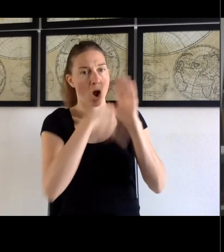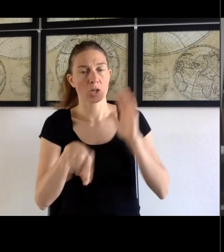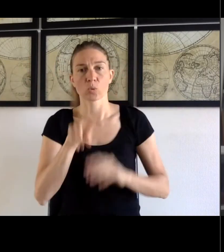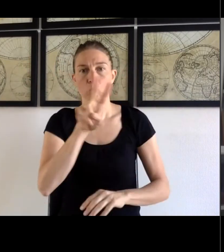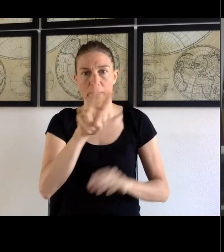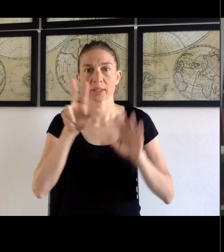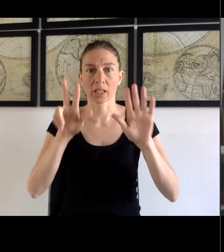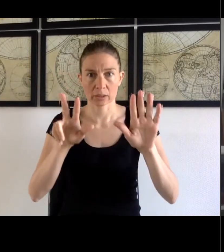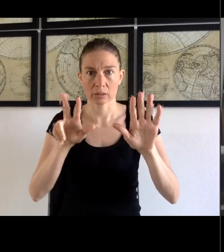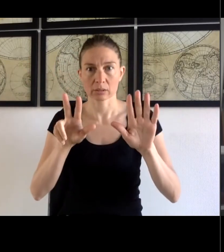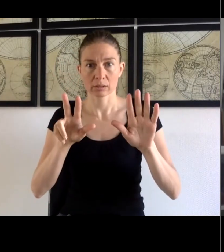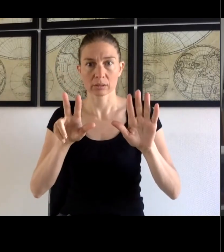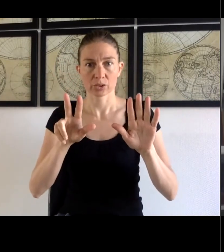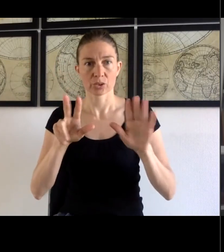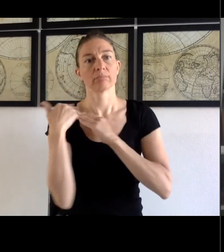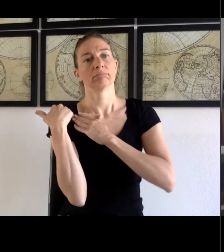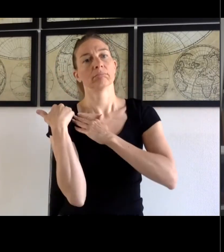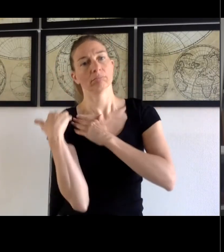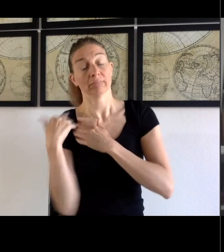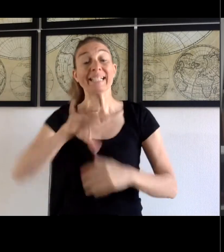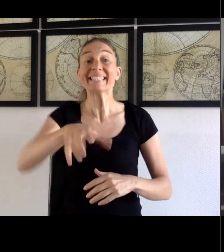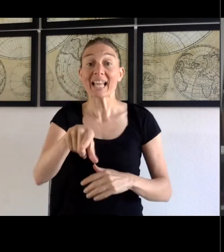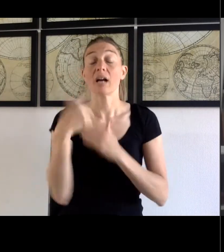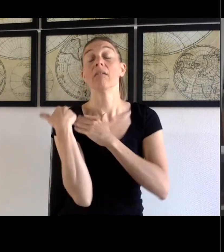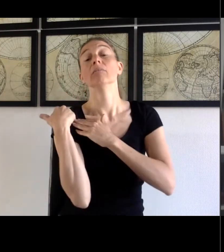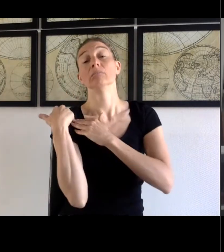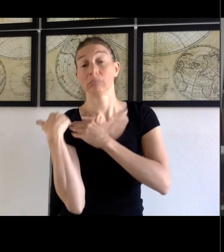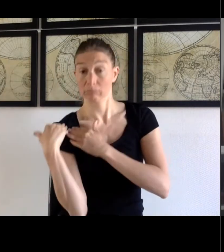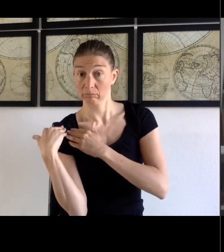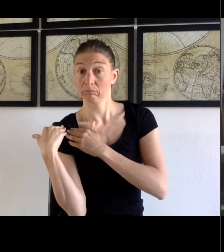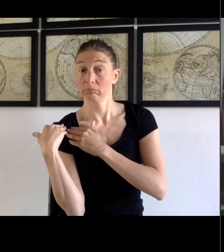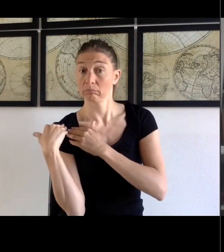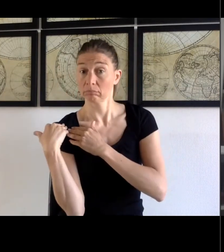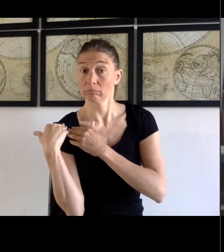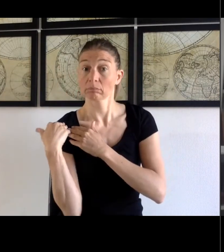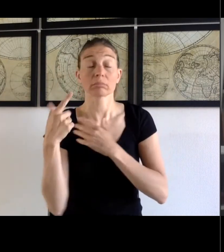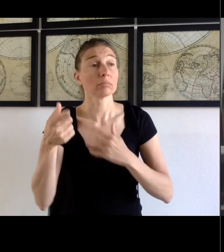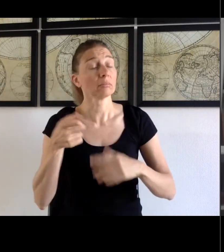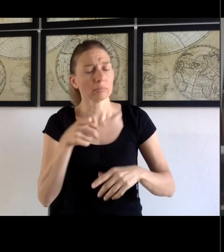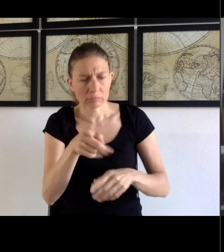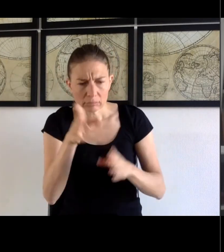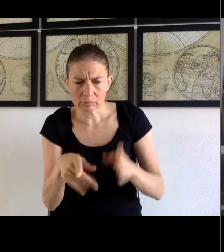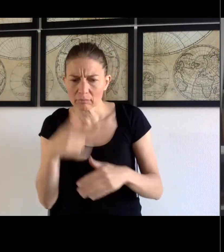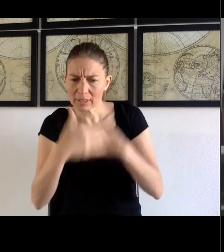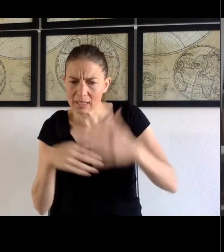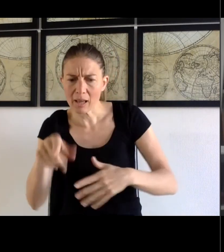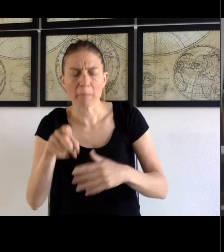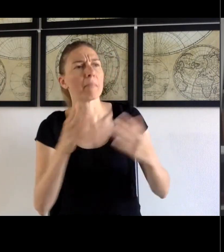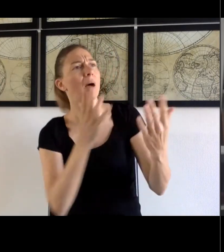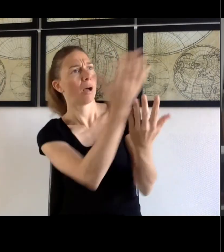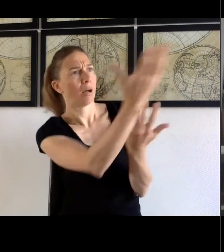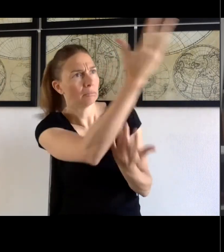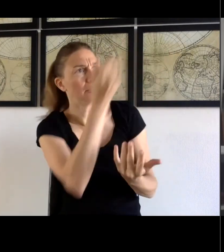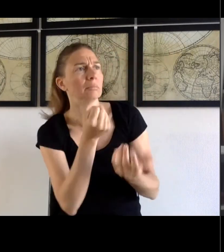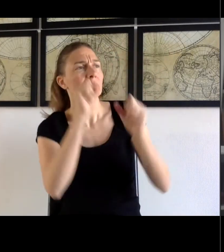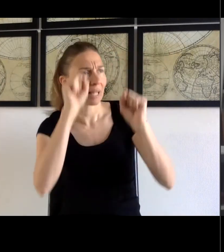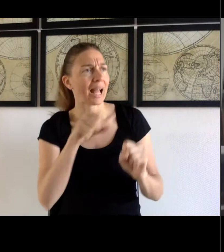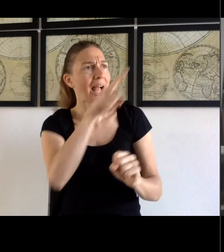an obligation to states to secure the access to persons with disabilities to social protection